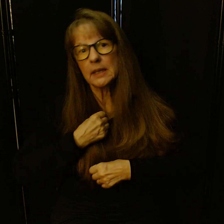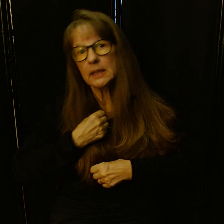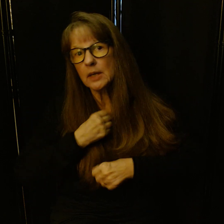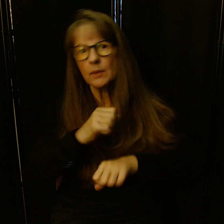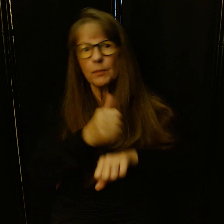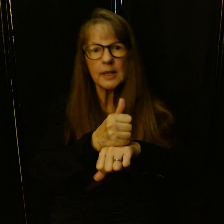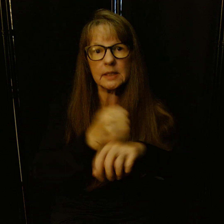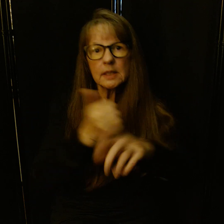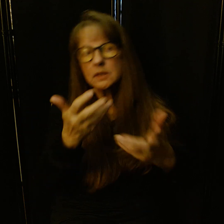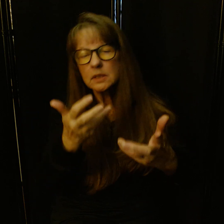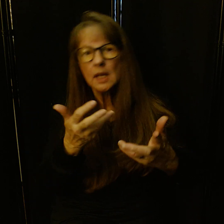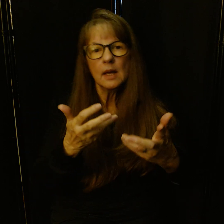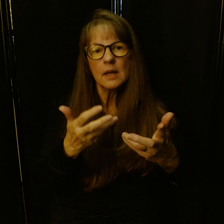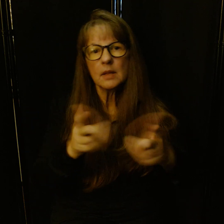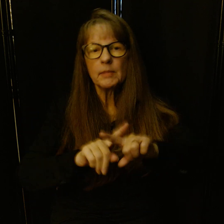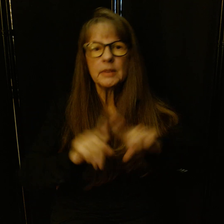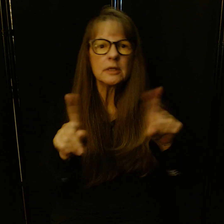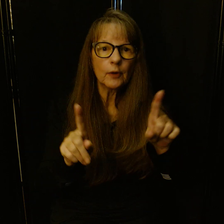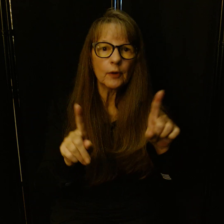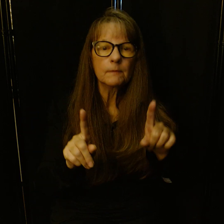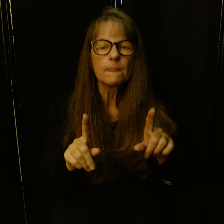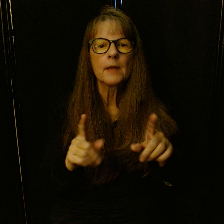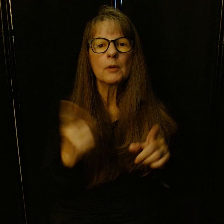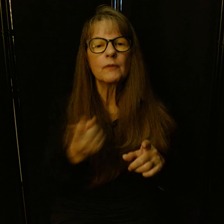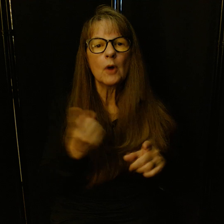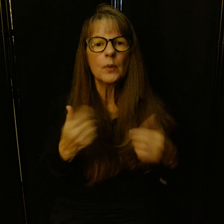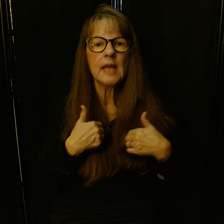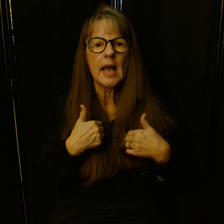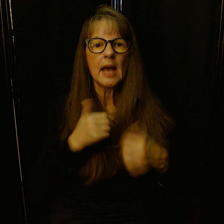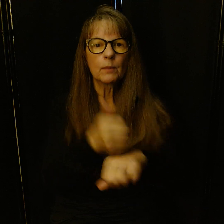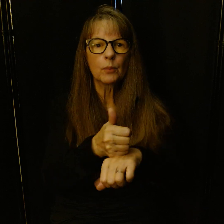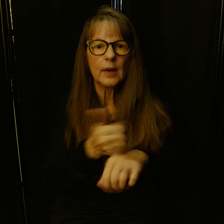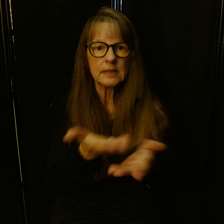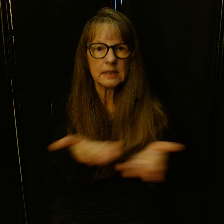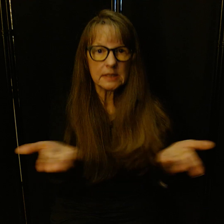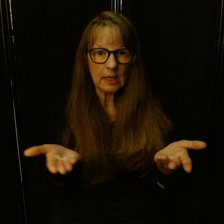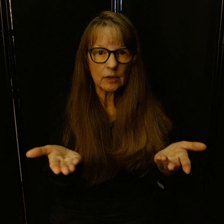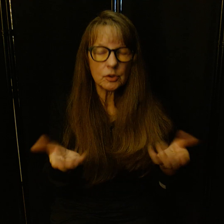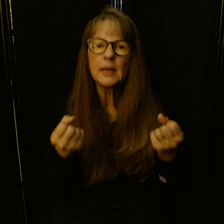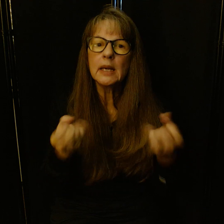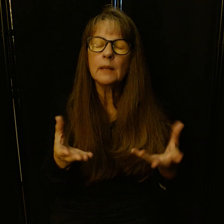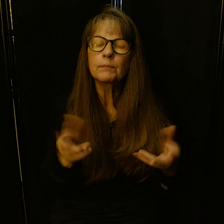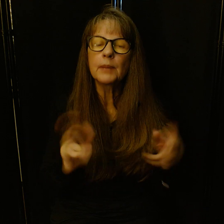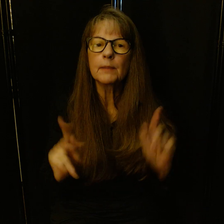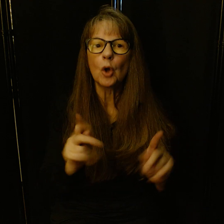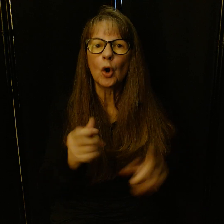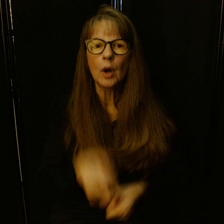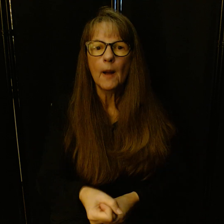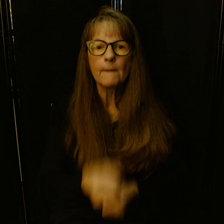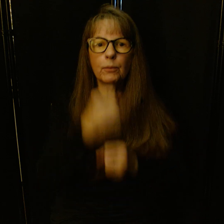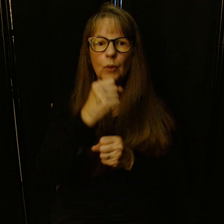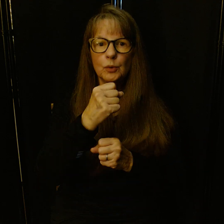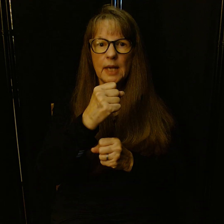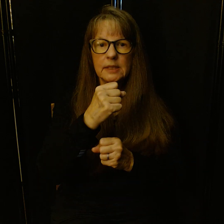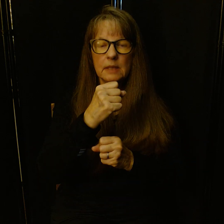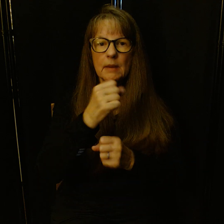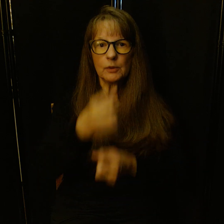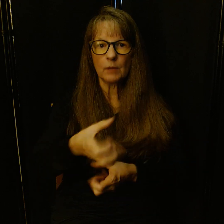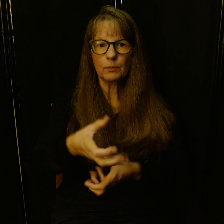military presence, that may be different, but we've always had a presence there. So many people are protesting. Remember, we pick